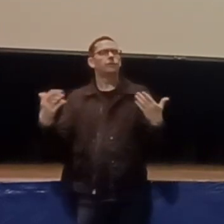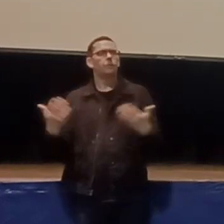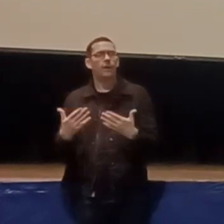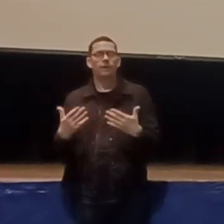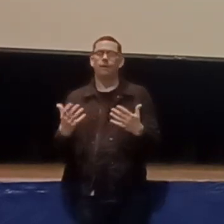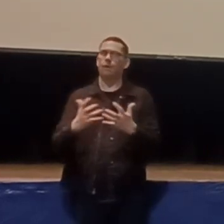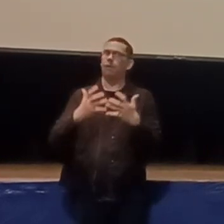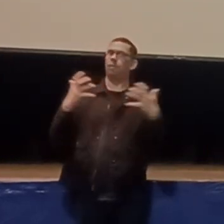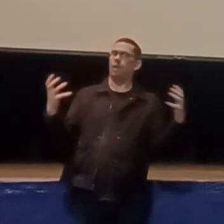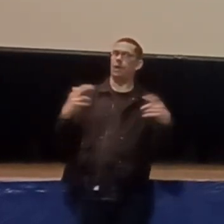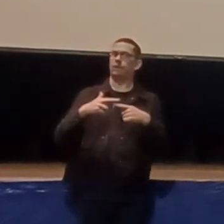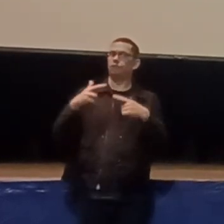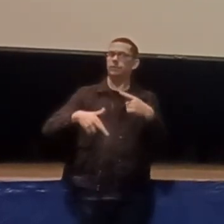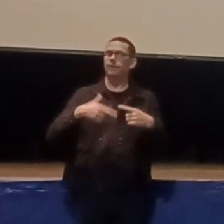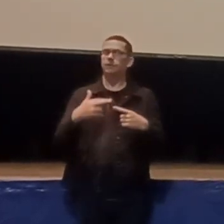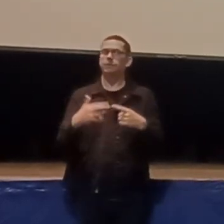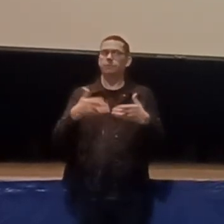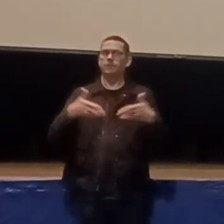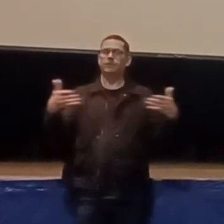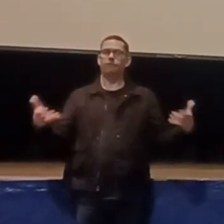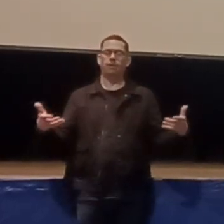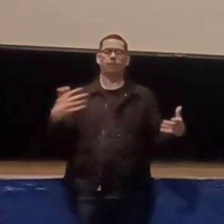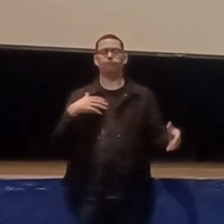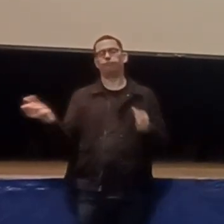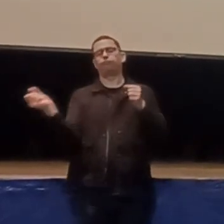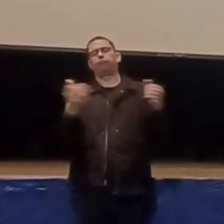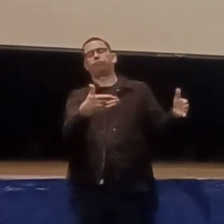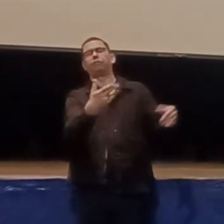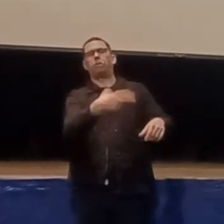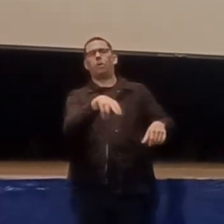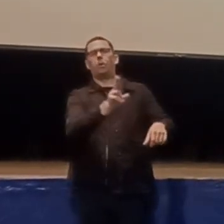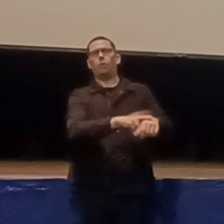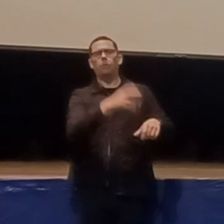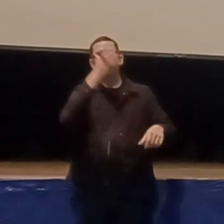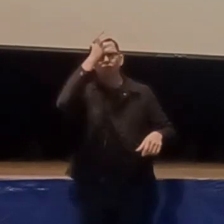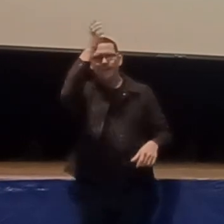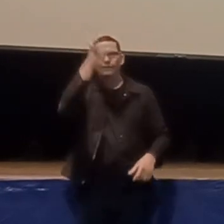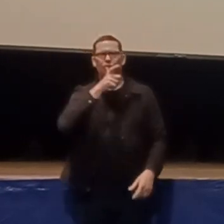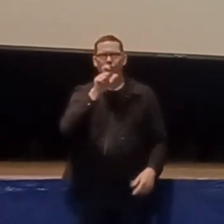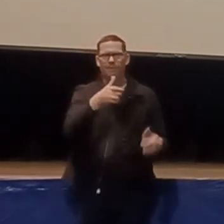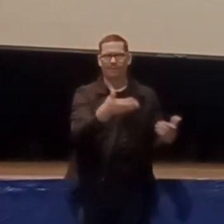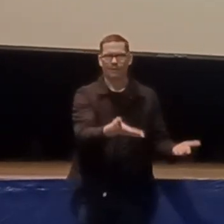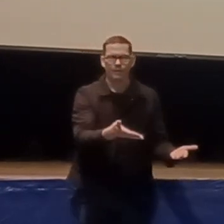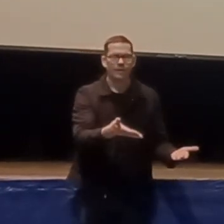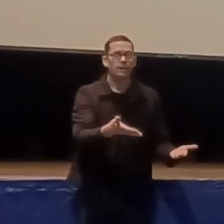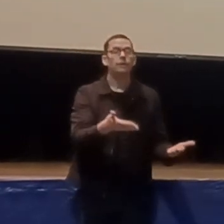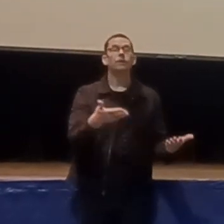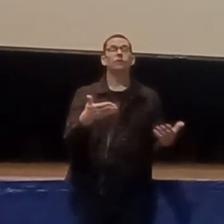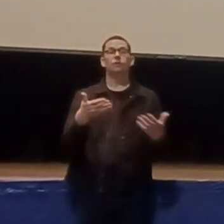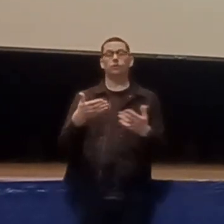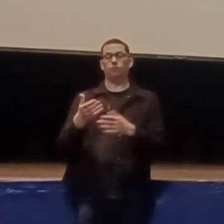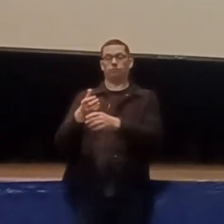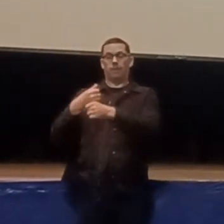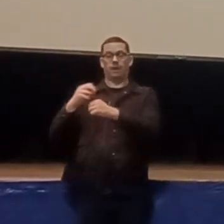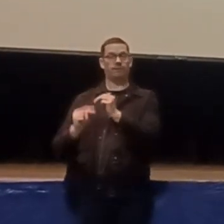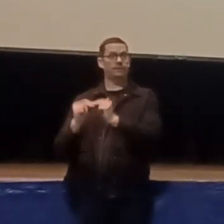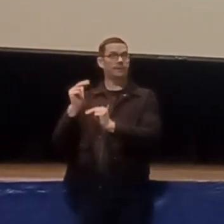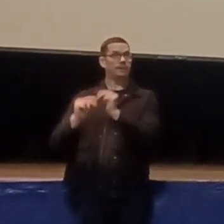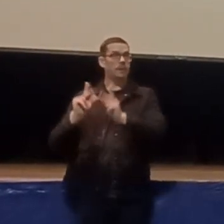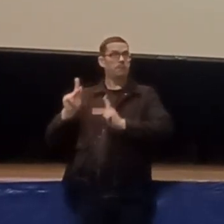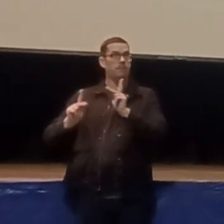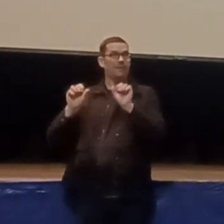recyclable material ends up in the traditional waste stream where it should not be. So by creating facilities where people can do drop-off, we're